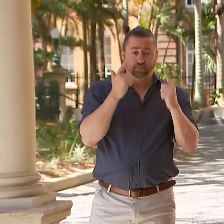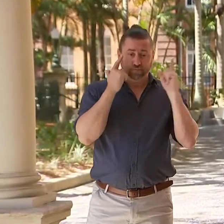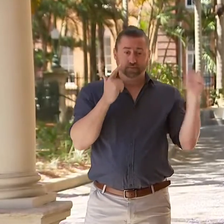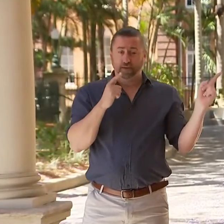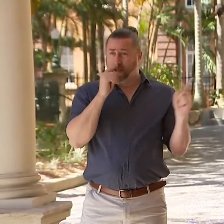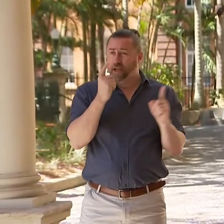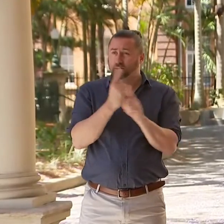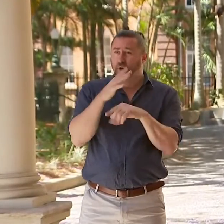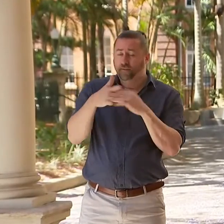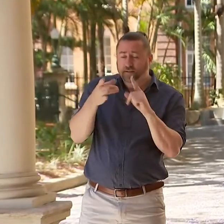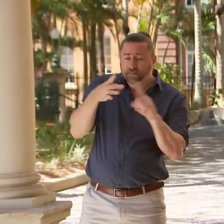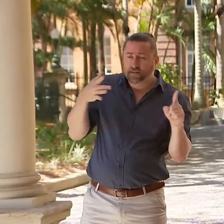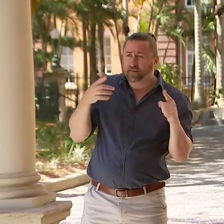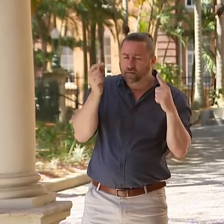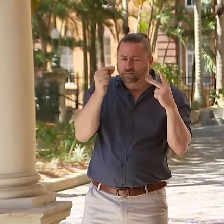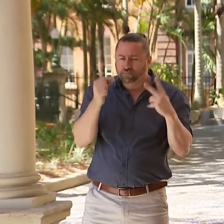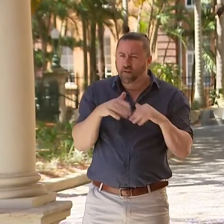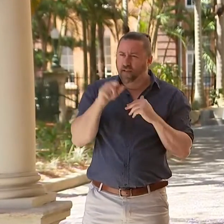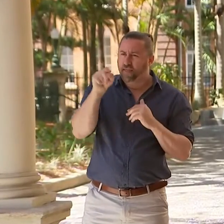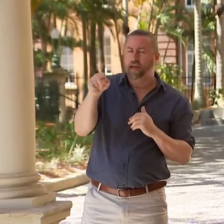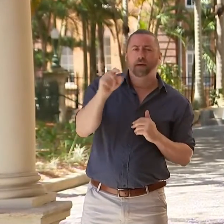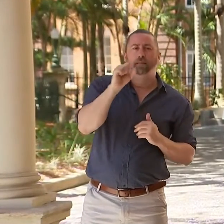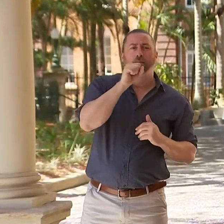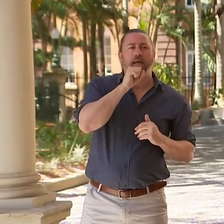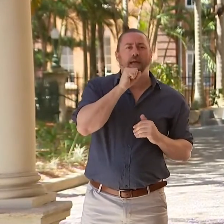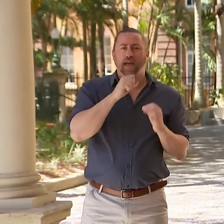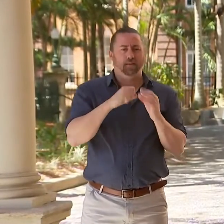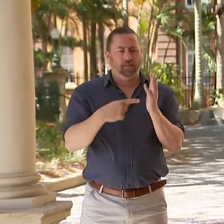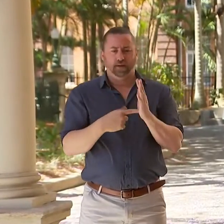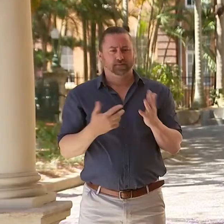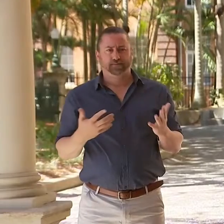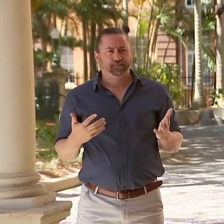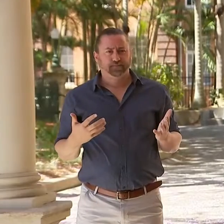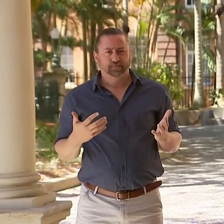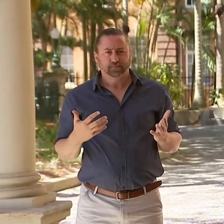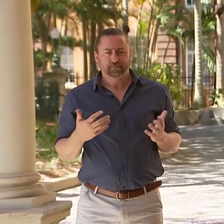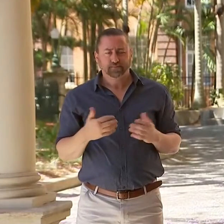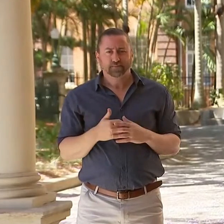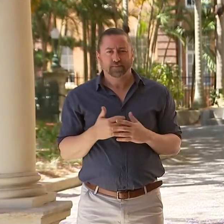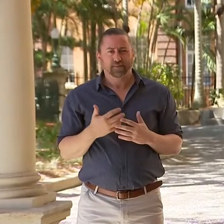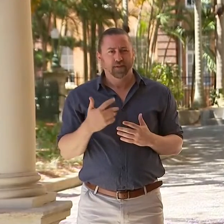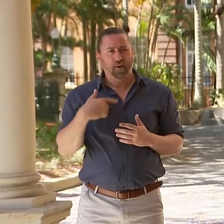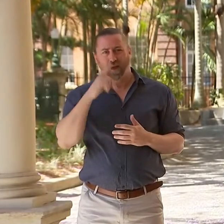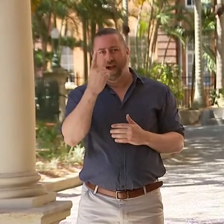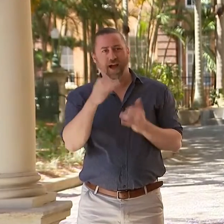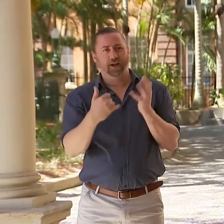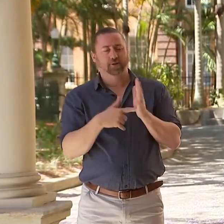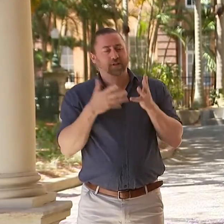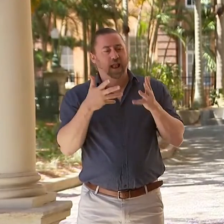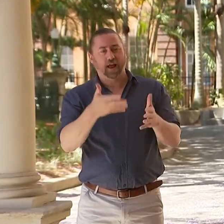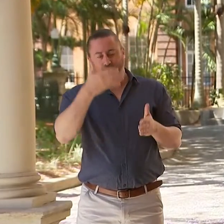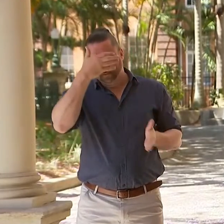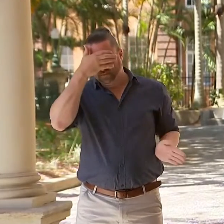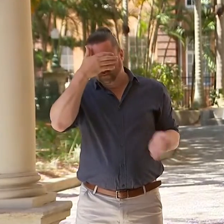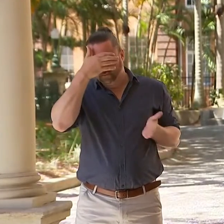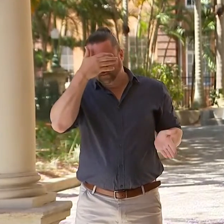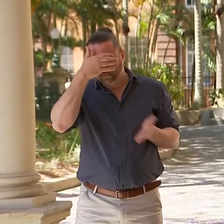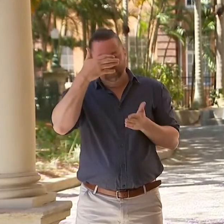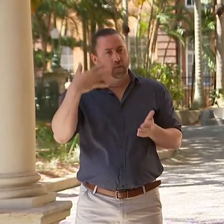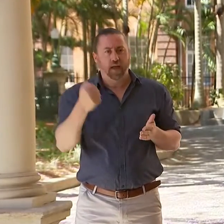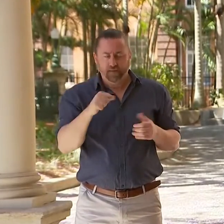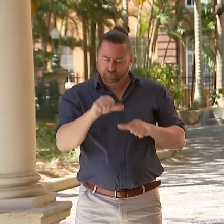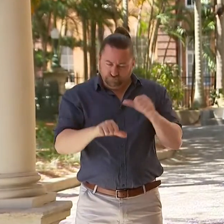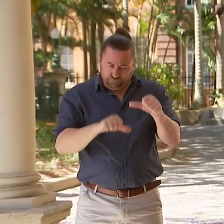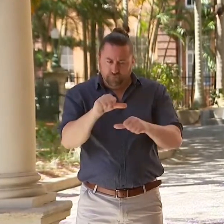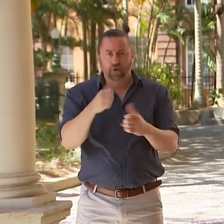to the specifics of that particular case, but there is a process for us to bring people back and put